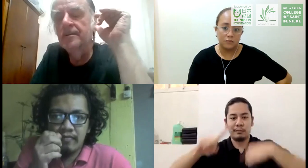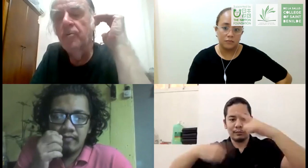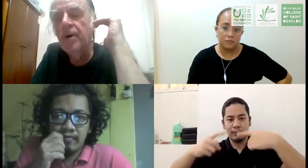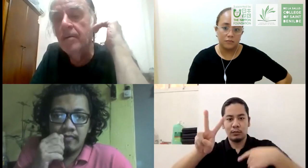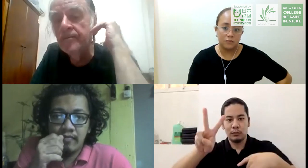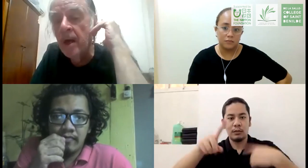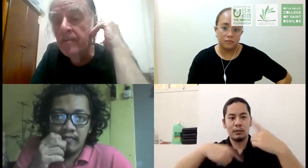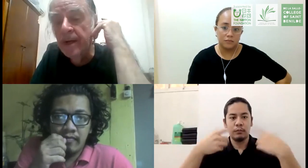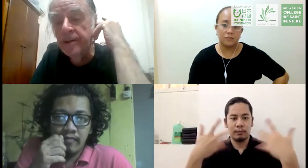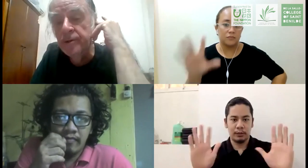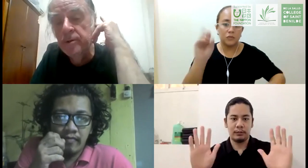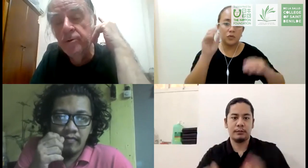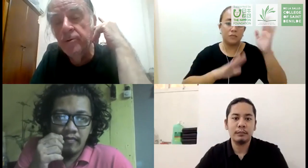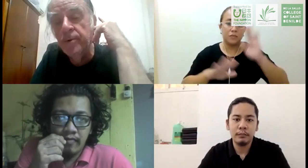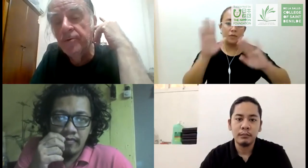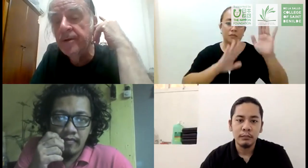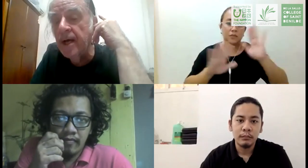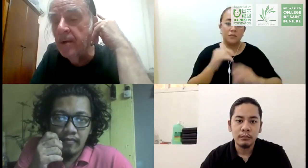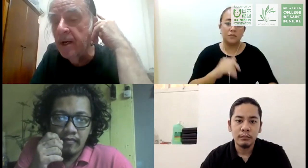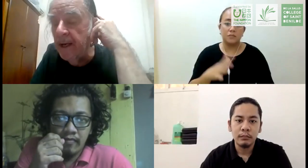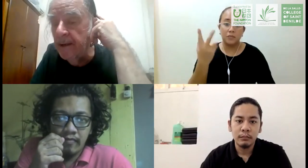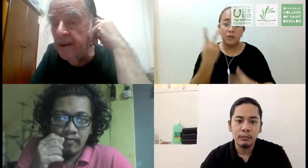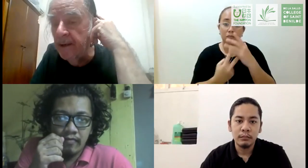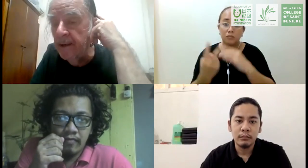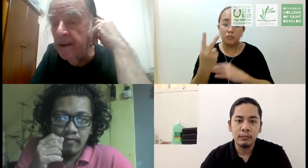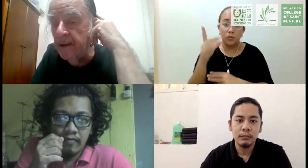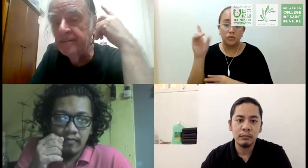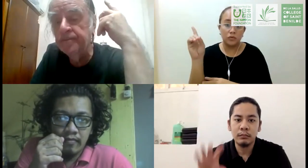No problem. But did you do both the For, dominant and the non-dominant hand?